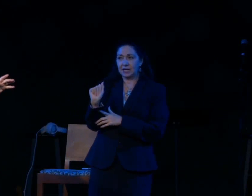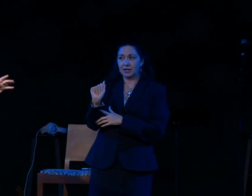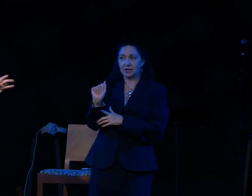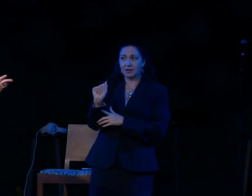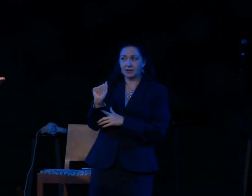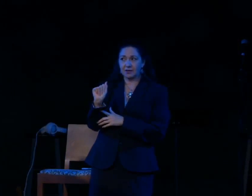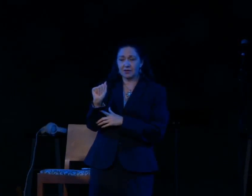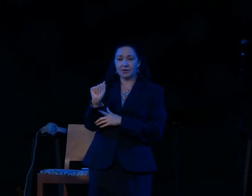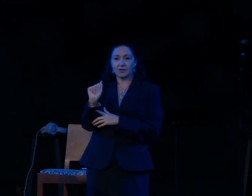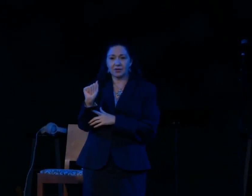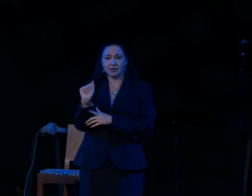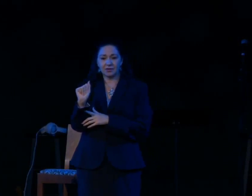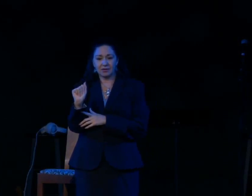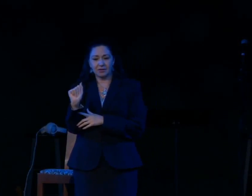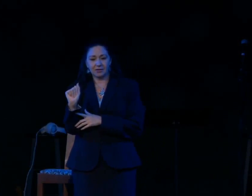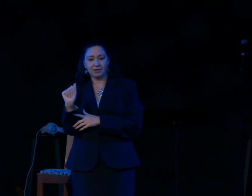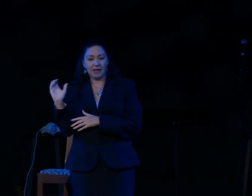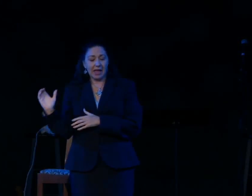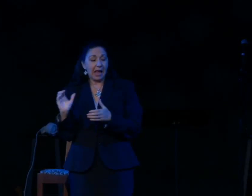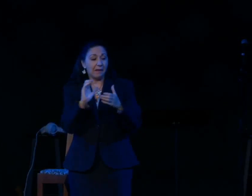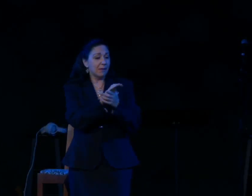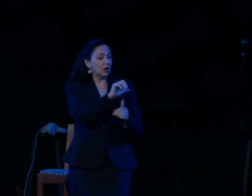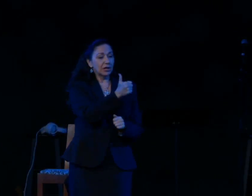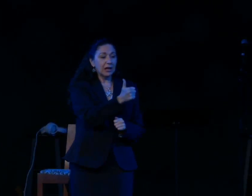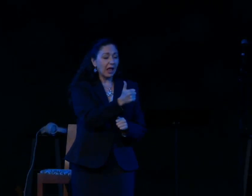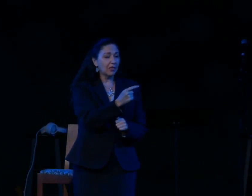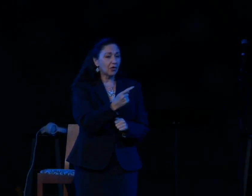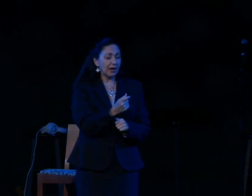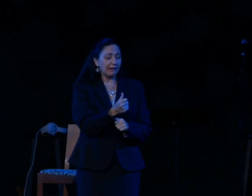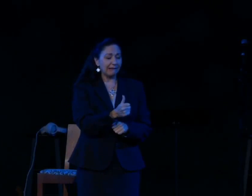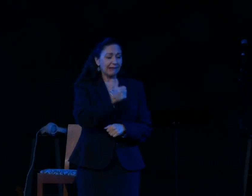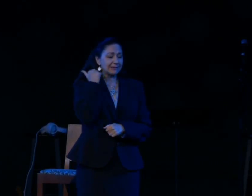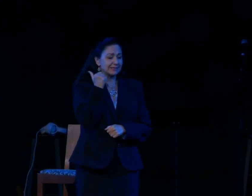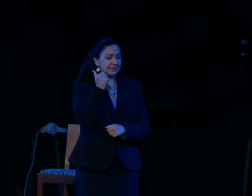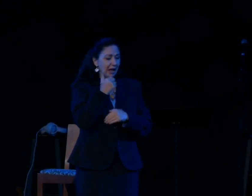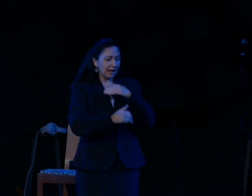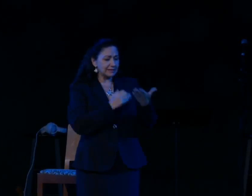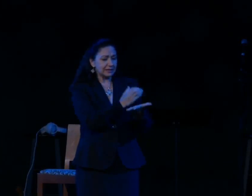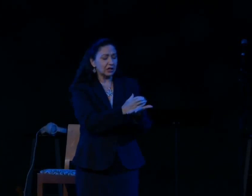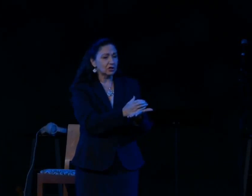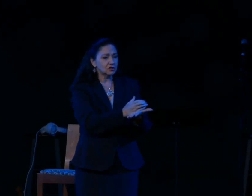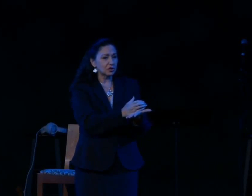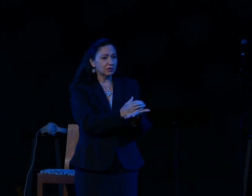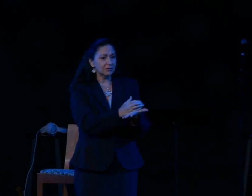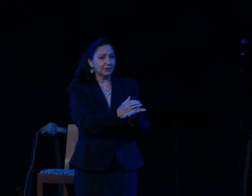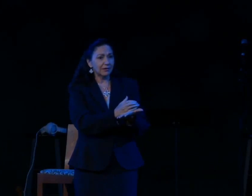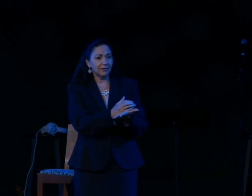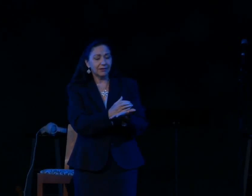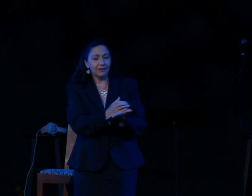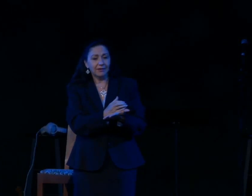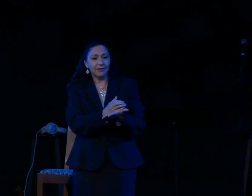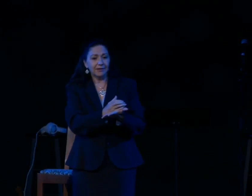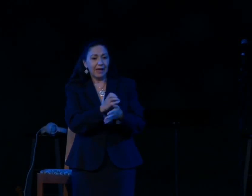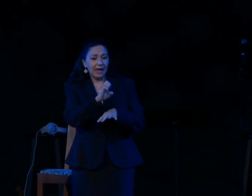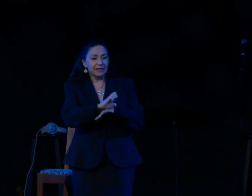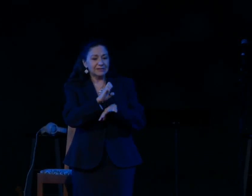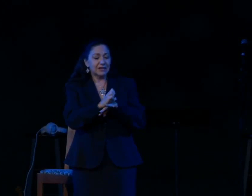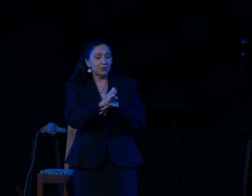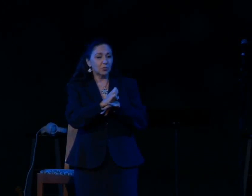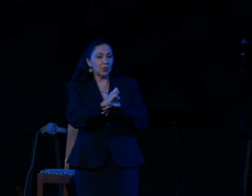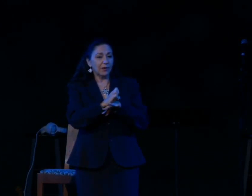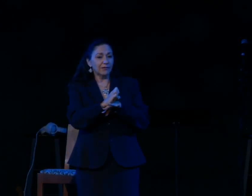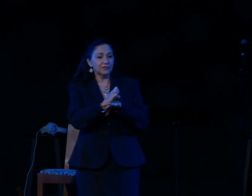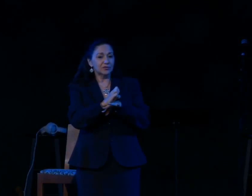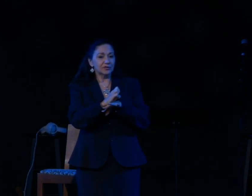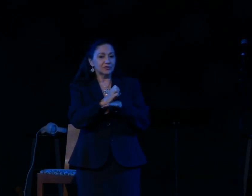she marries another, he denies her communion, a failed engagement, a marriage that was